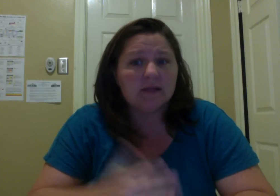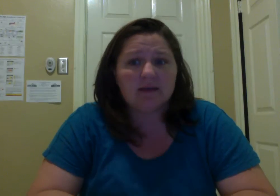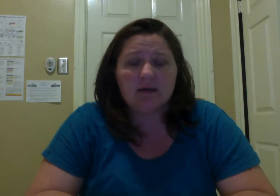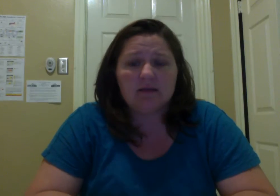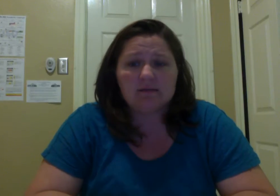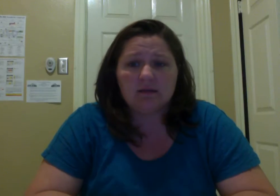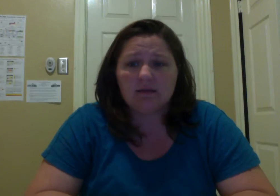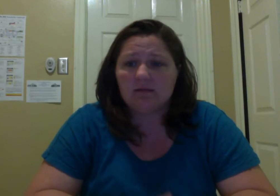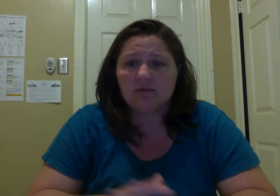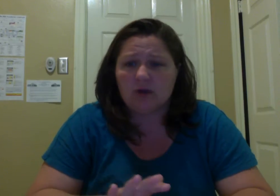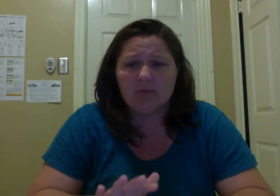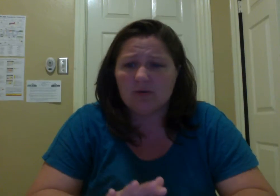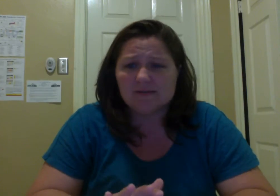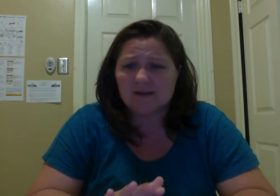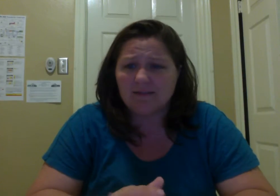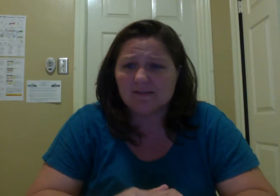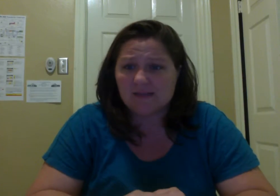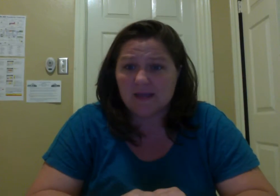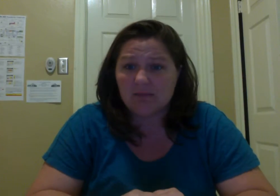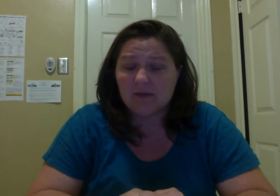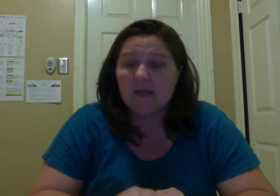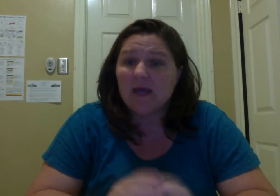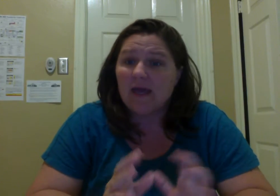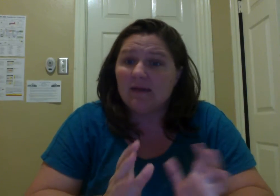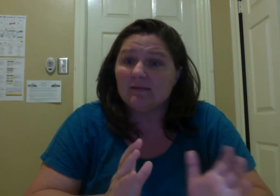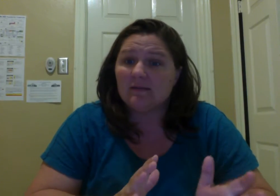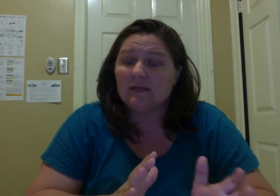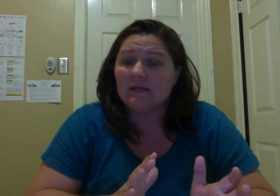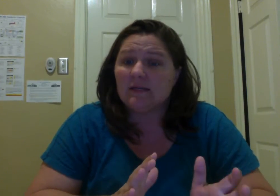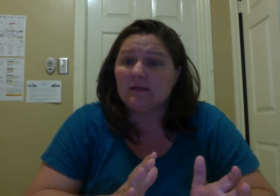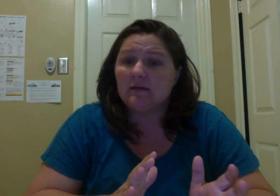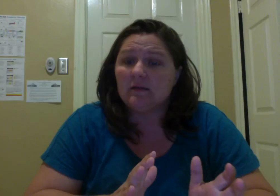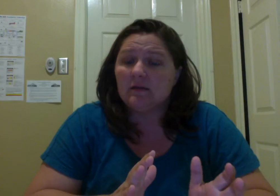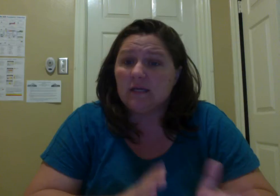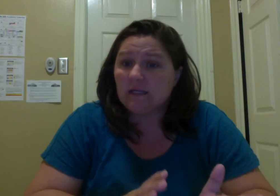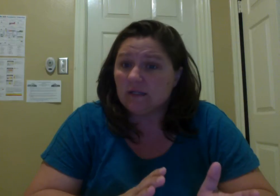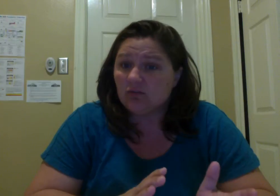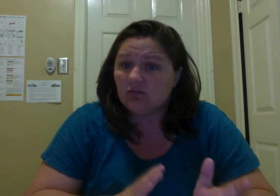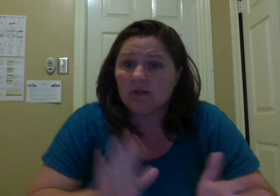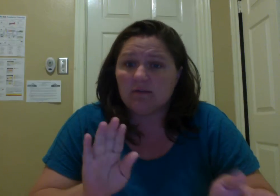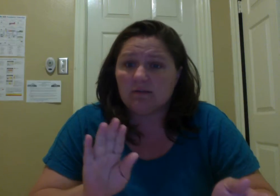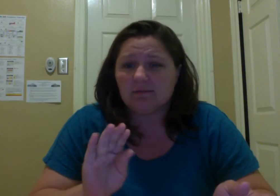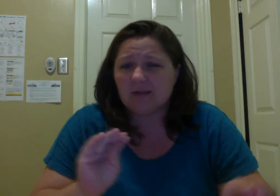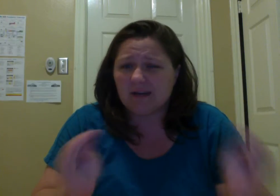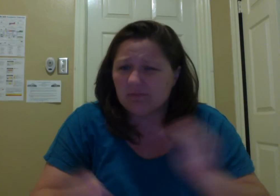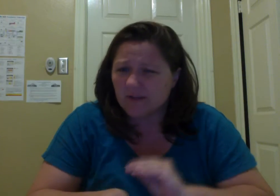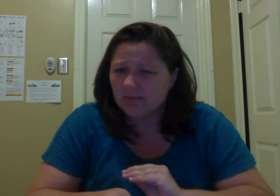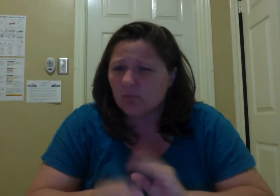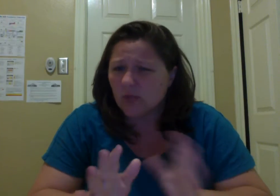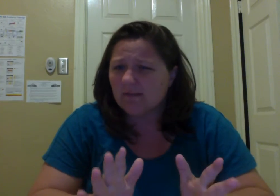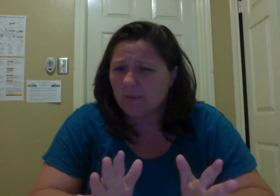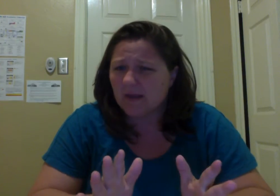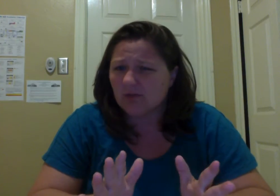how ASL is. The grammar is not the same as in English. It's kind of flipped, more like Spanish,